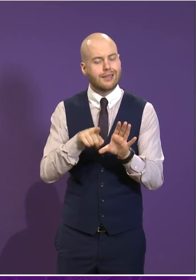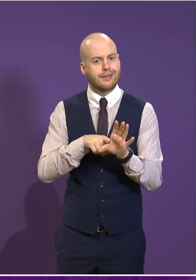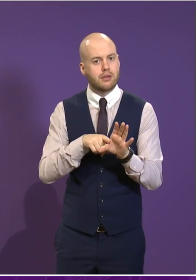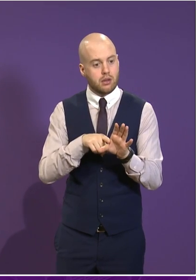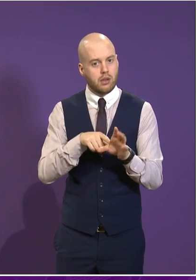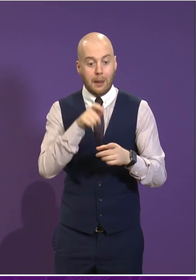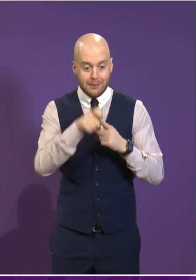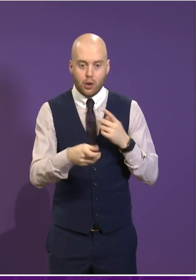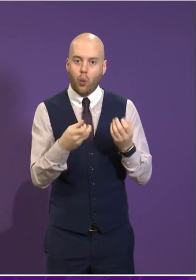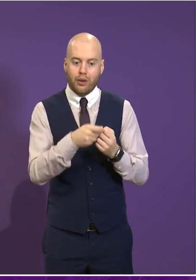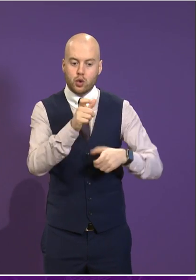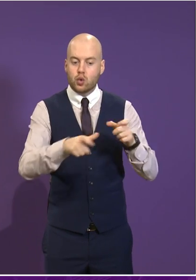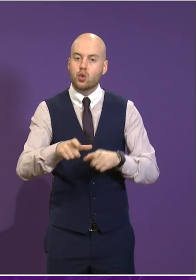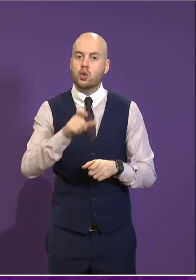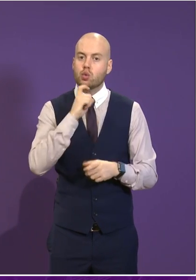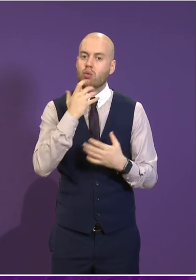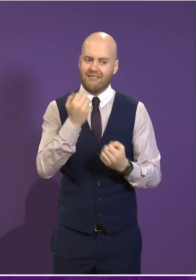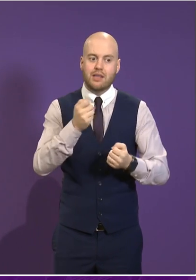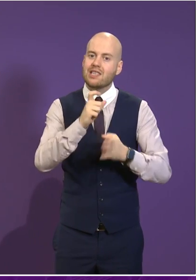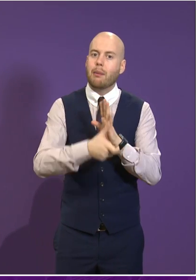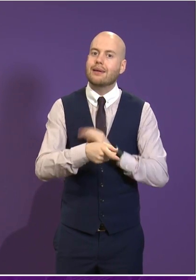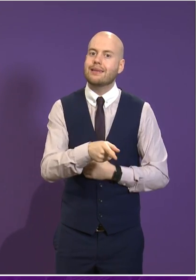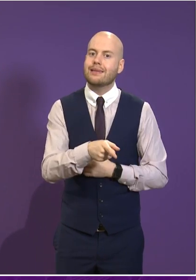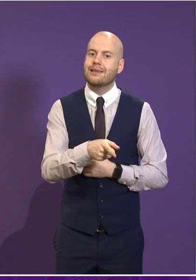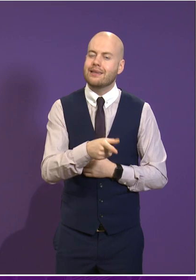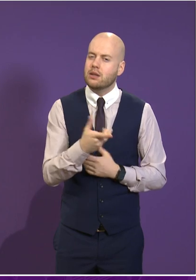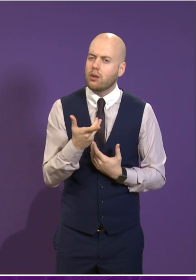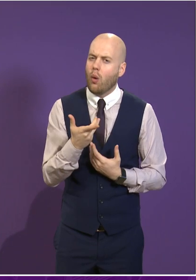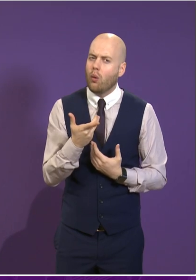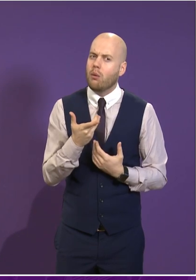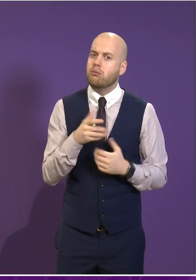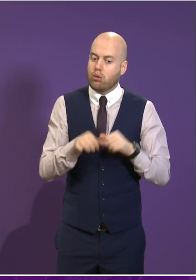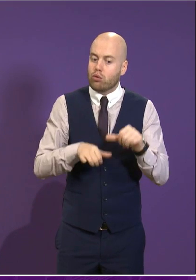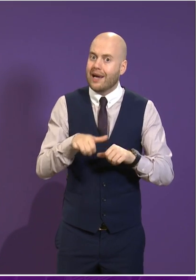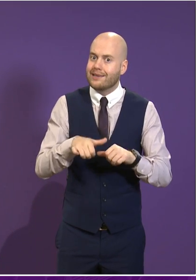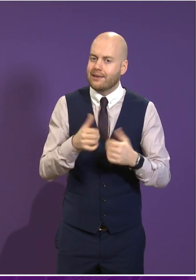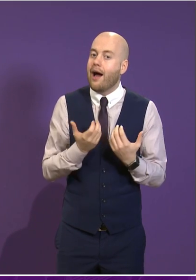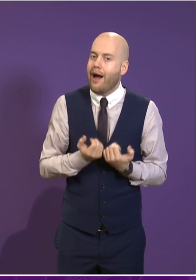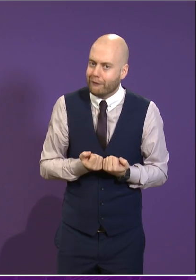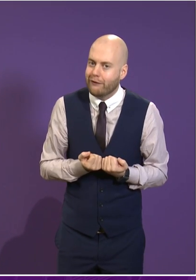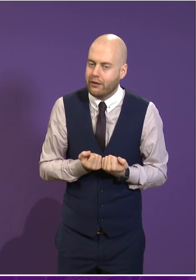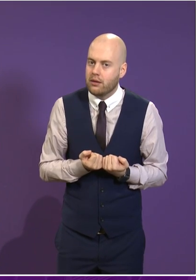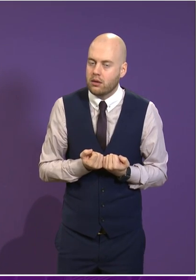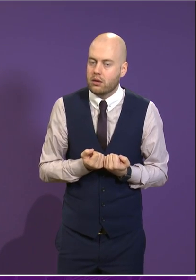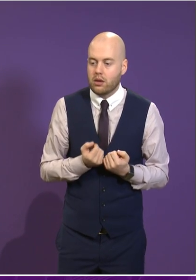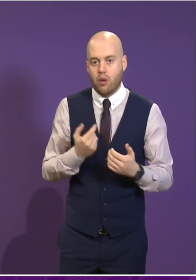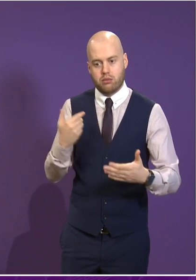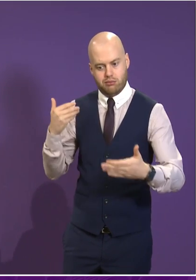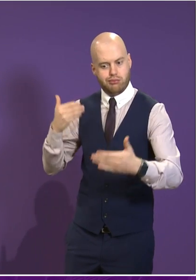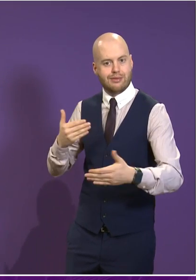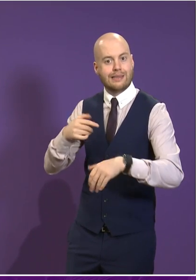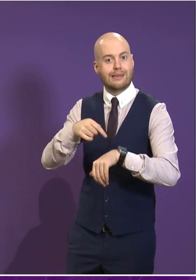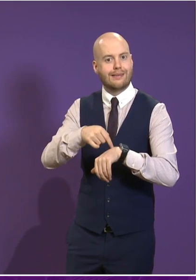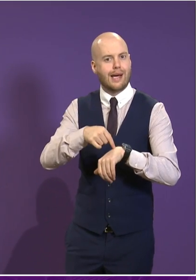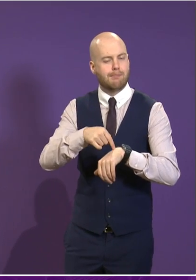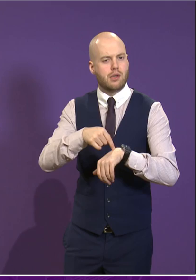disability and all students has been narrowing. So I think there has been progress, and I think in that time there have been some